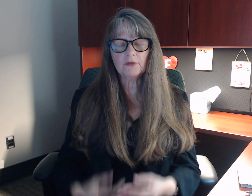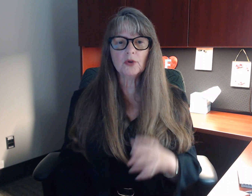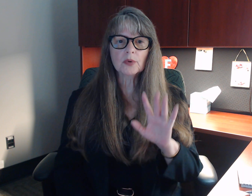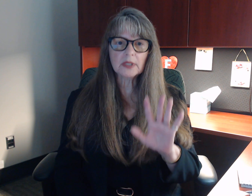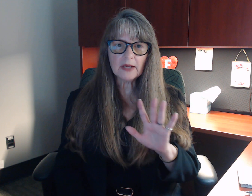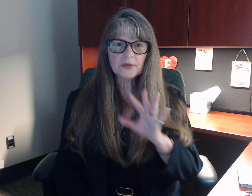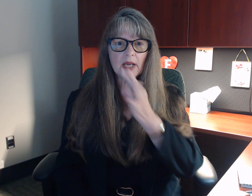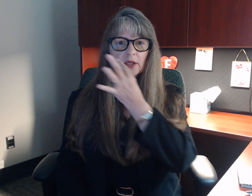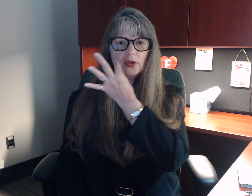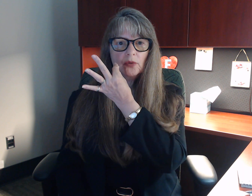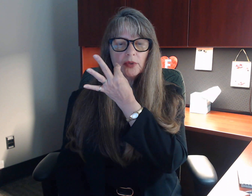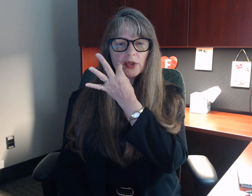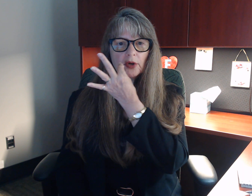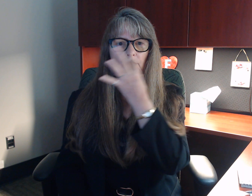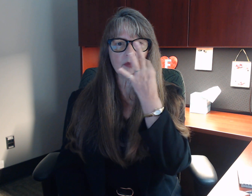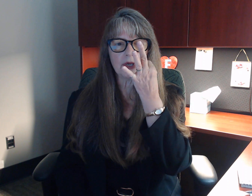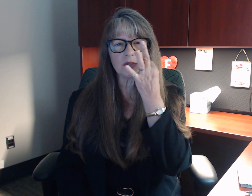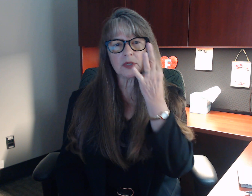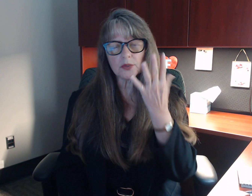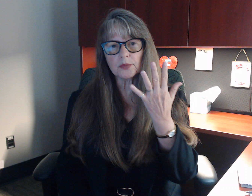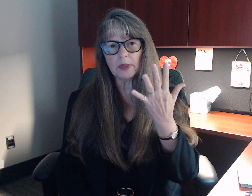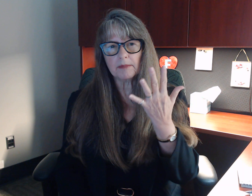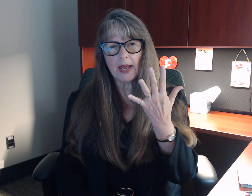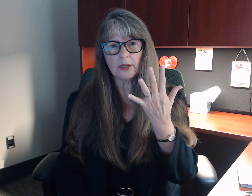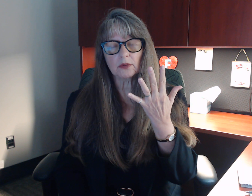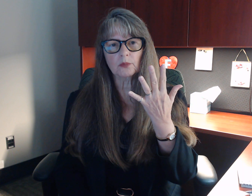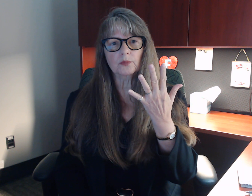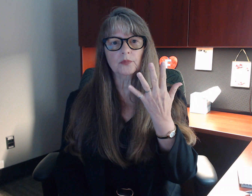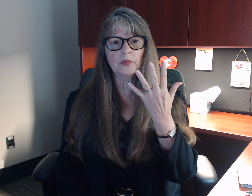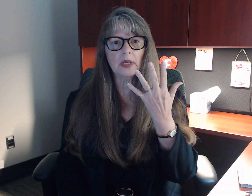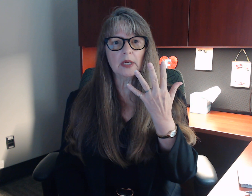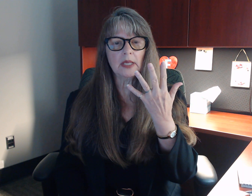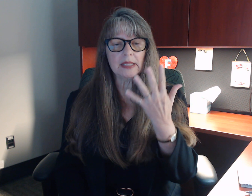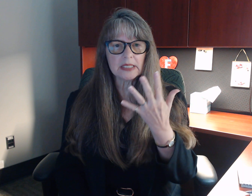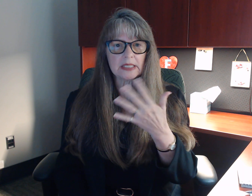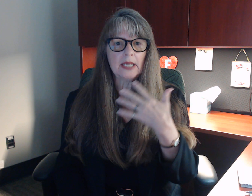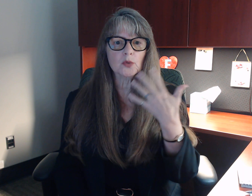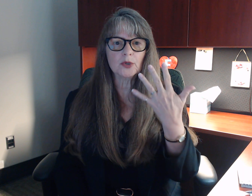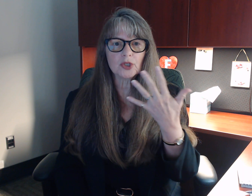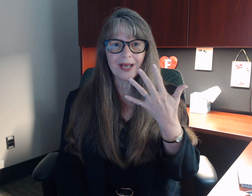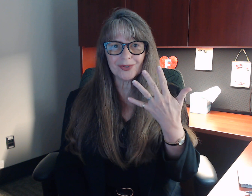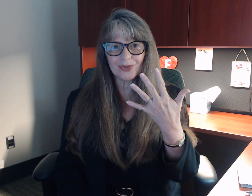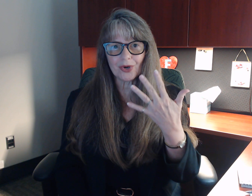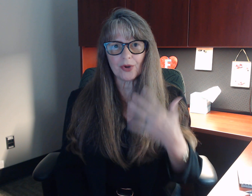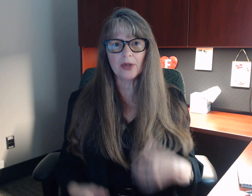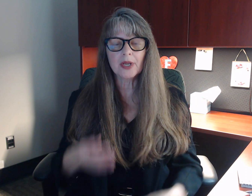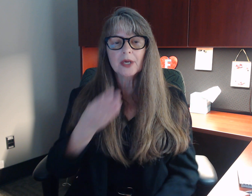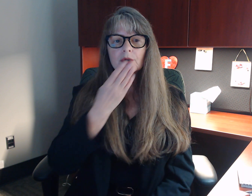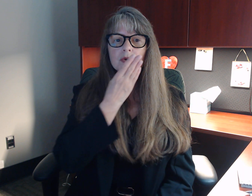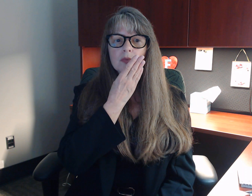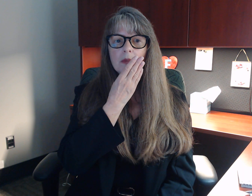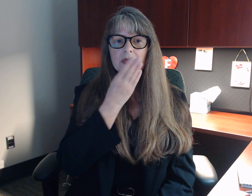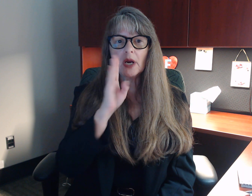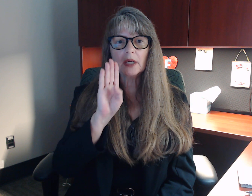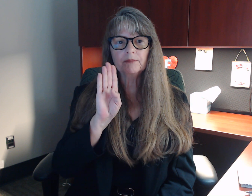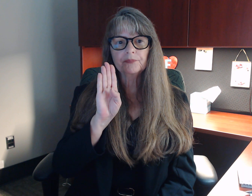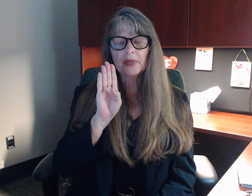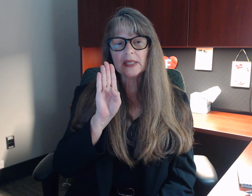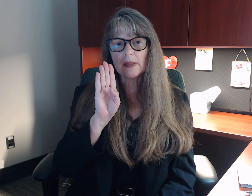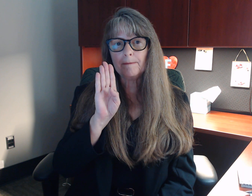were left-handed, you would start from the right. So it doesn't really matter in this case which side you start on. So Ramadan is a B